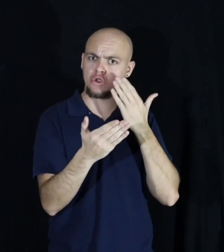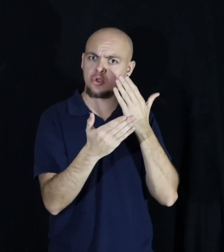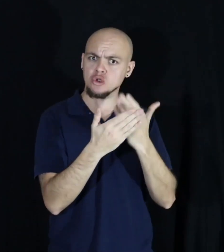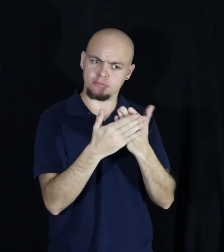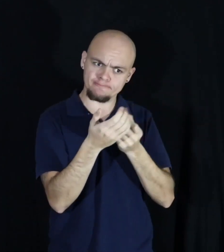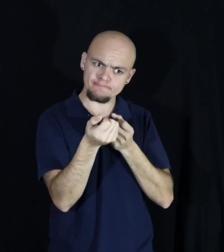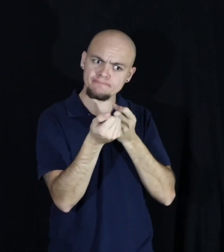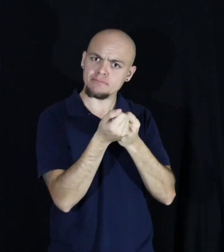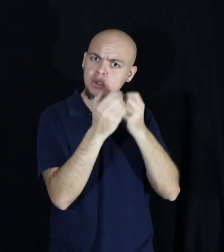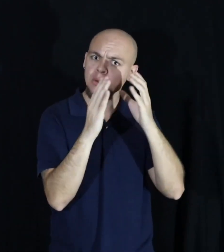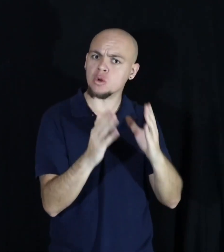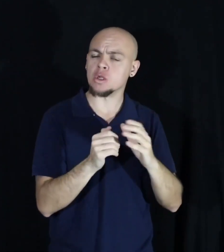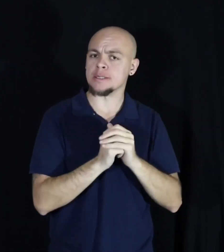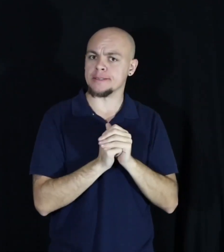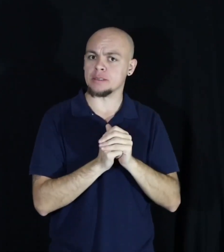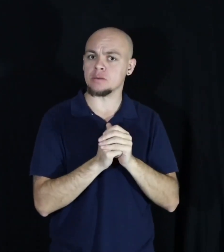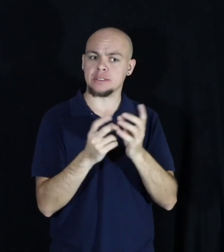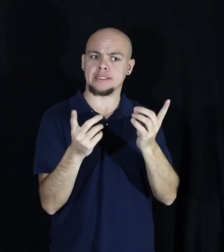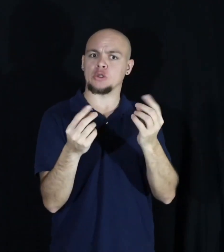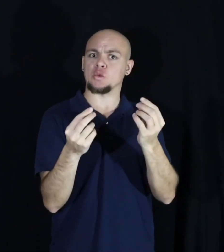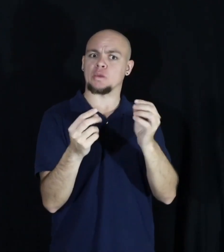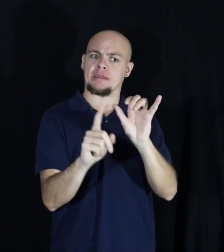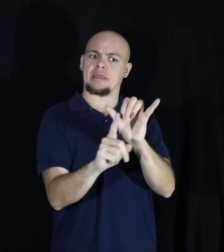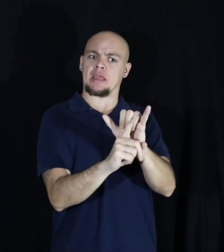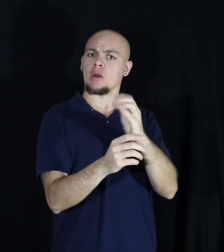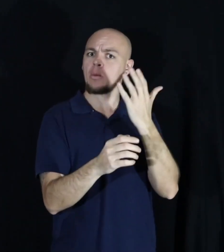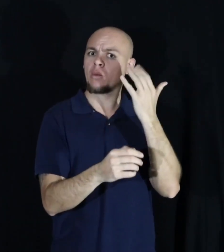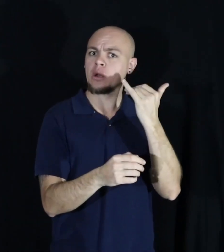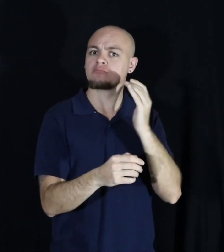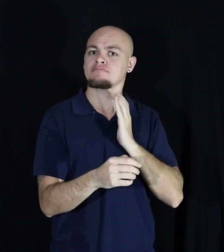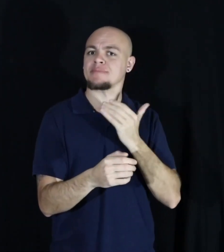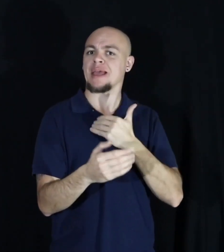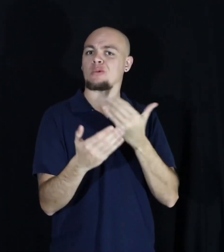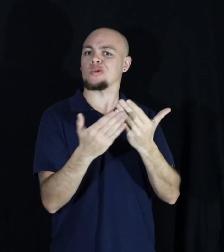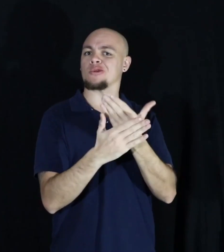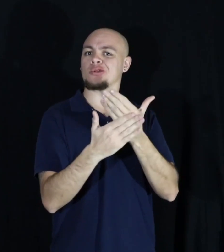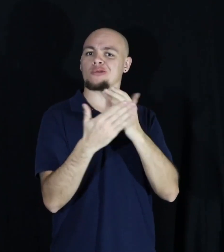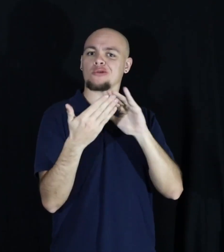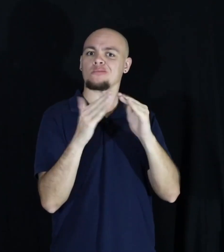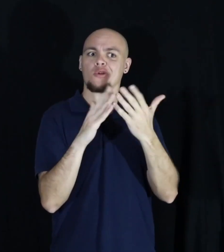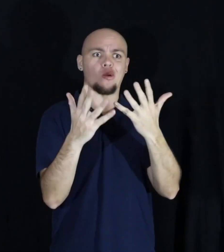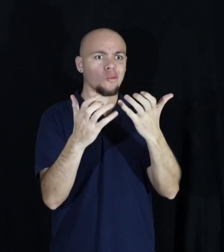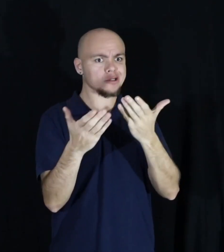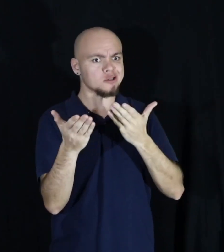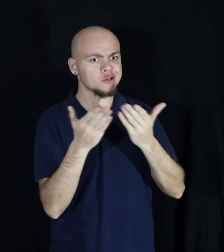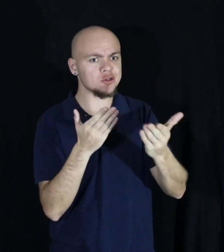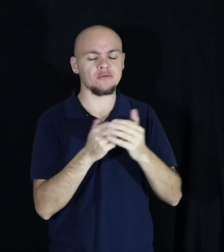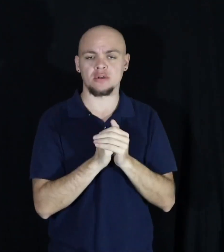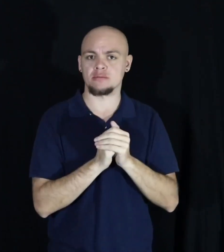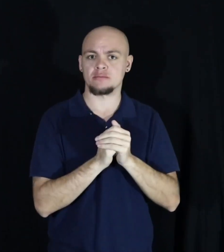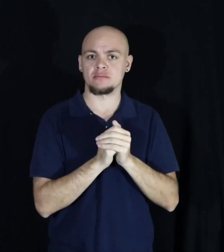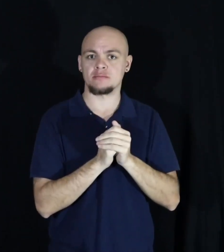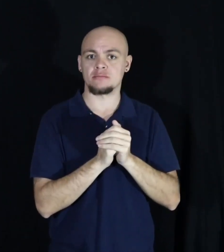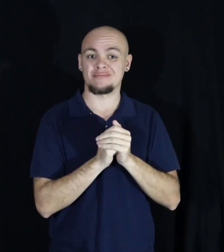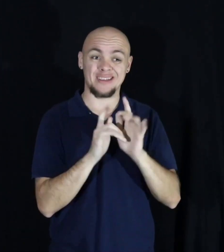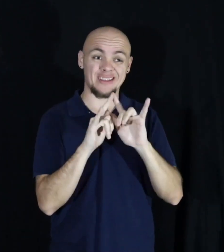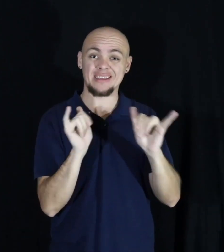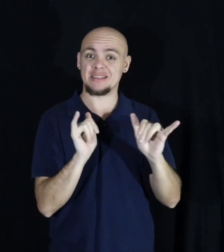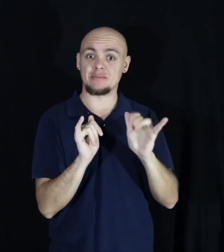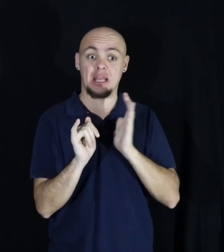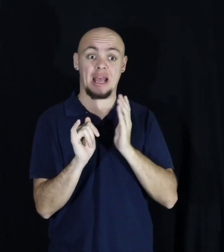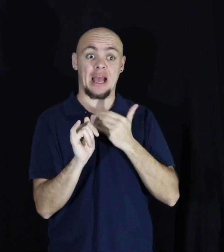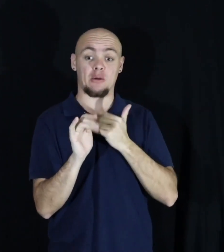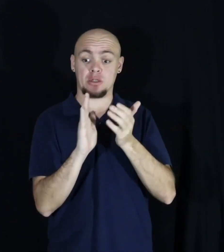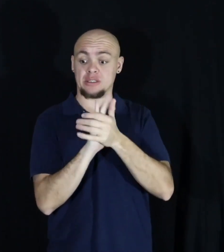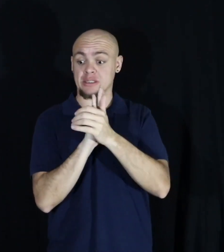pandemic. We did it because we want to serve our new communities, despite the fact that our